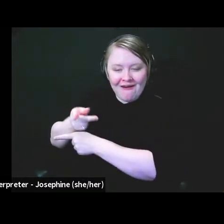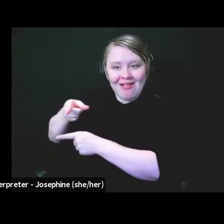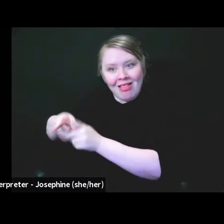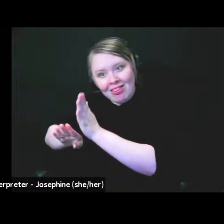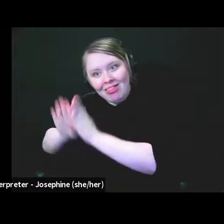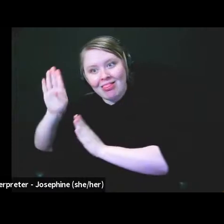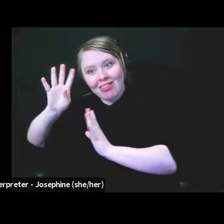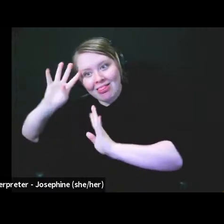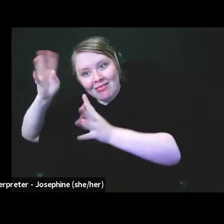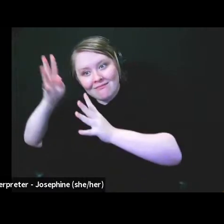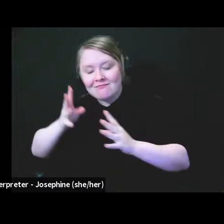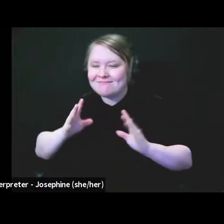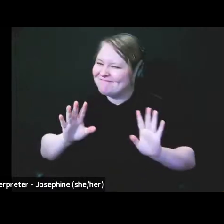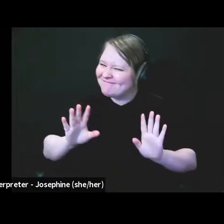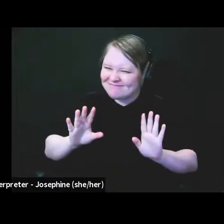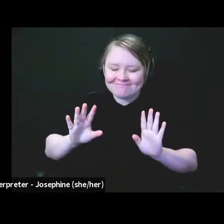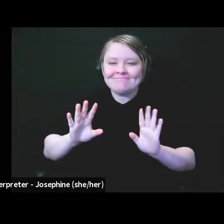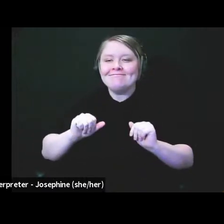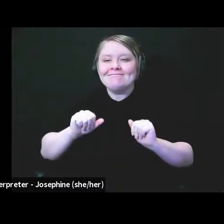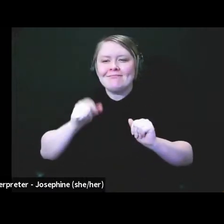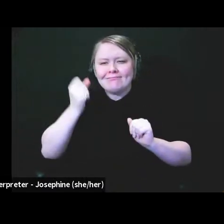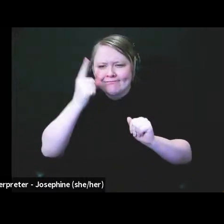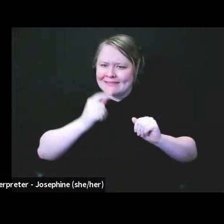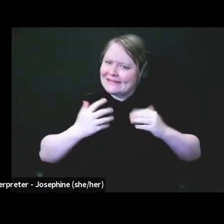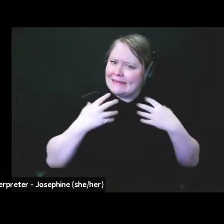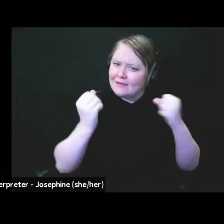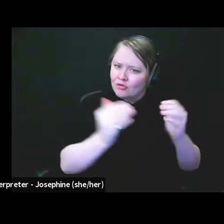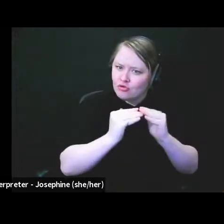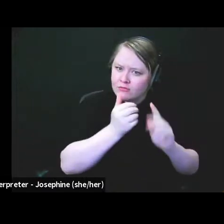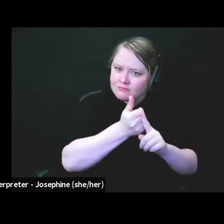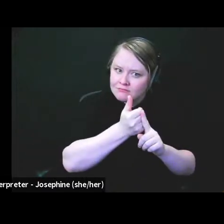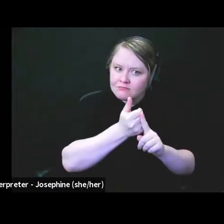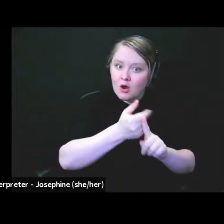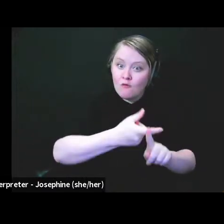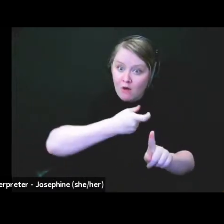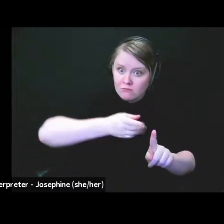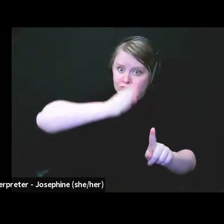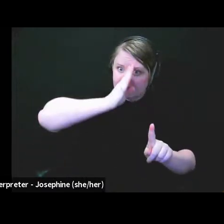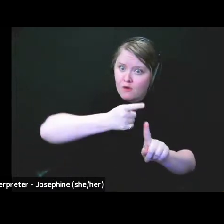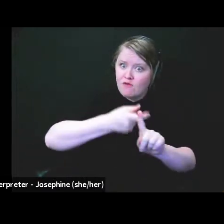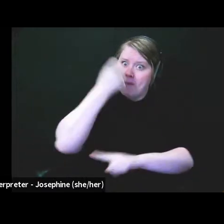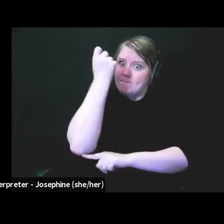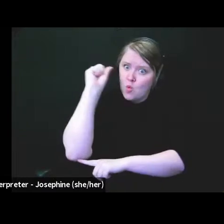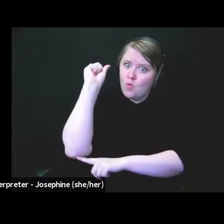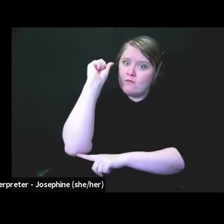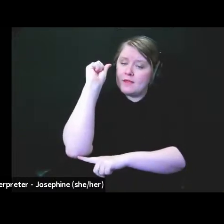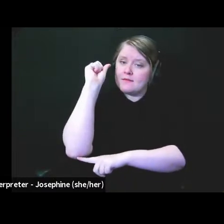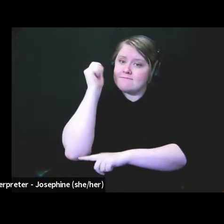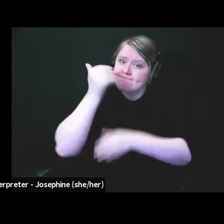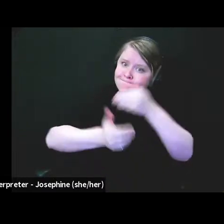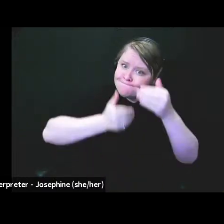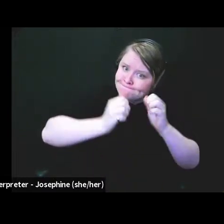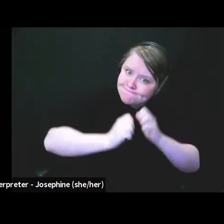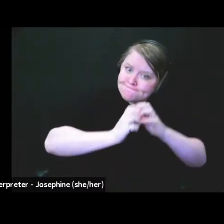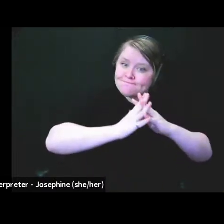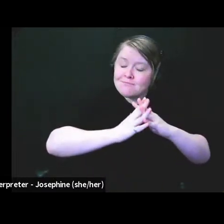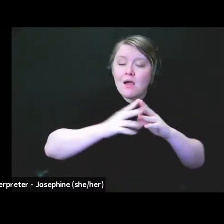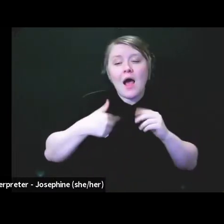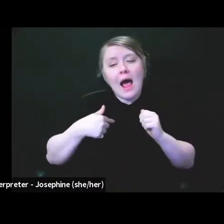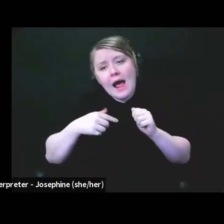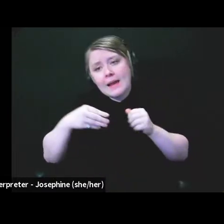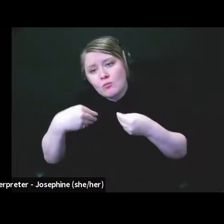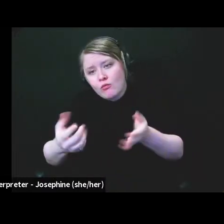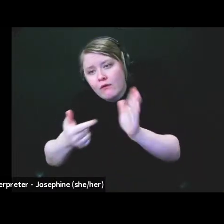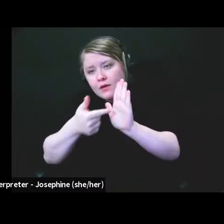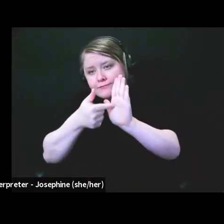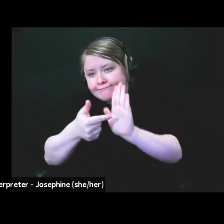industry versus understanding that healing justice came directly from movement, right? I gave just a few